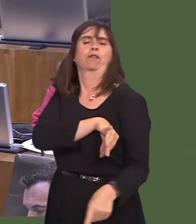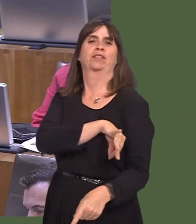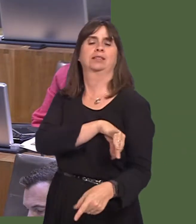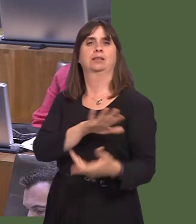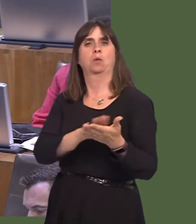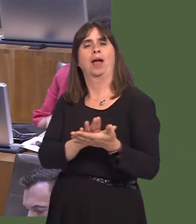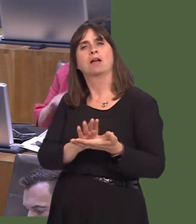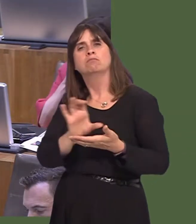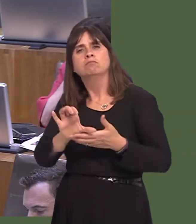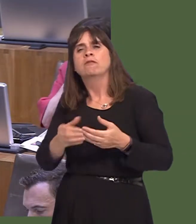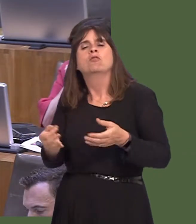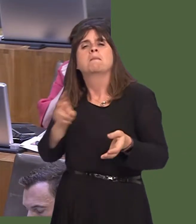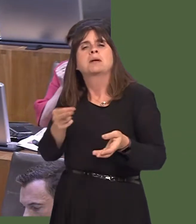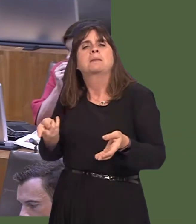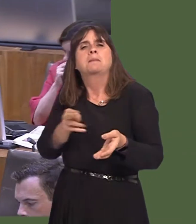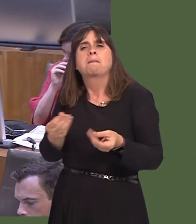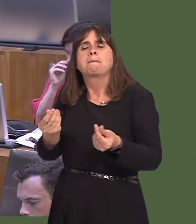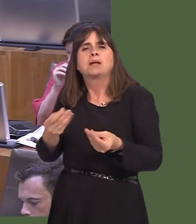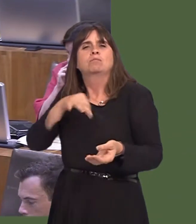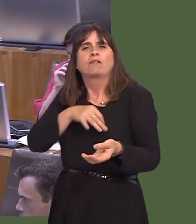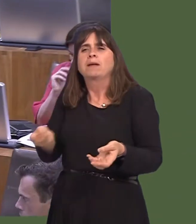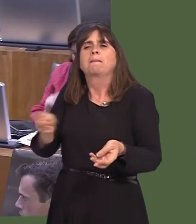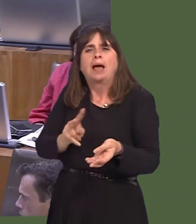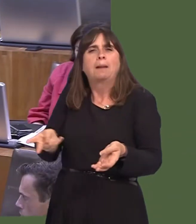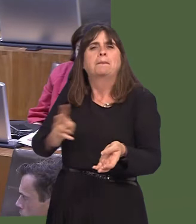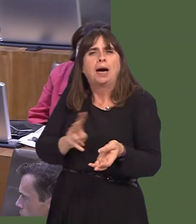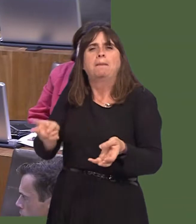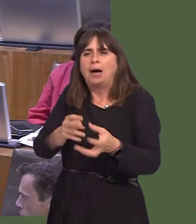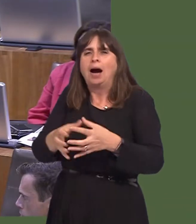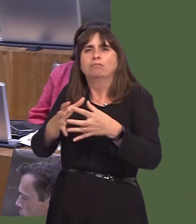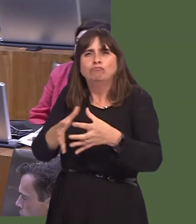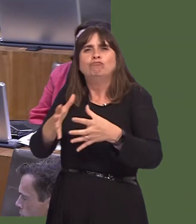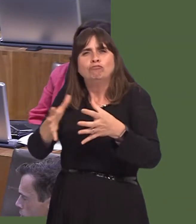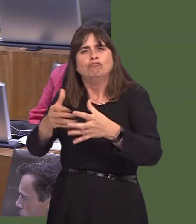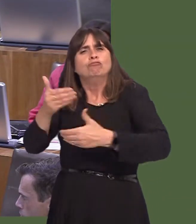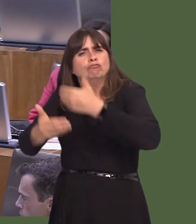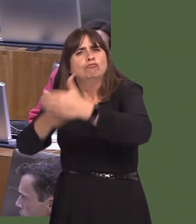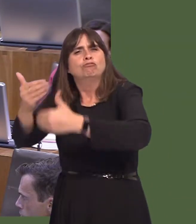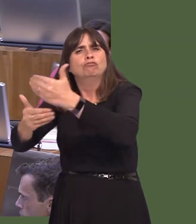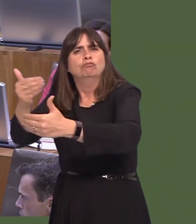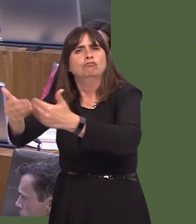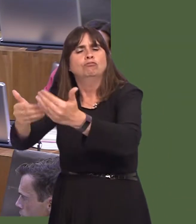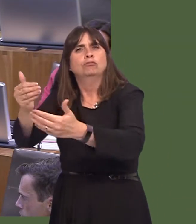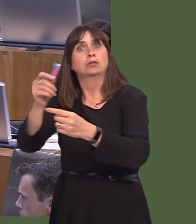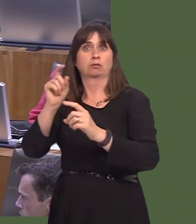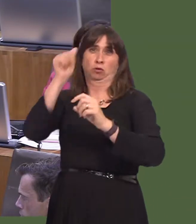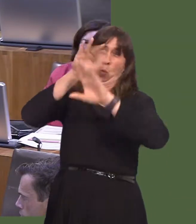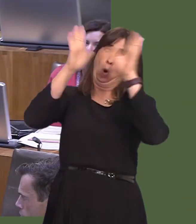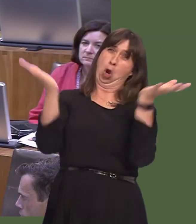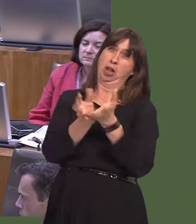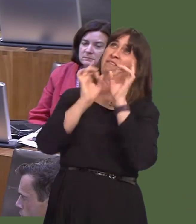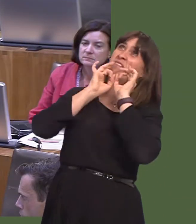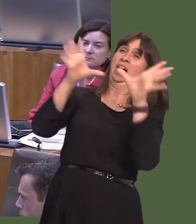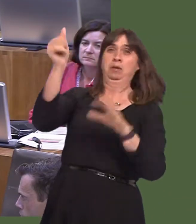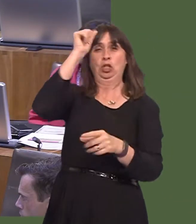over a longer period. I just wonder, I have some comments in front of me here, which I wonder if he agrees with. The addition of the globally recognised Pinewood Production Company